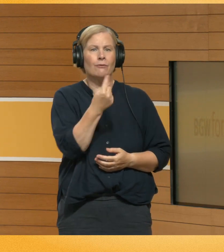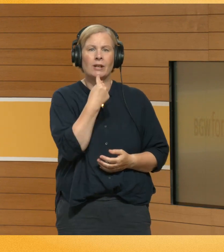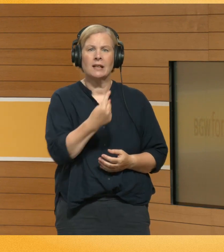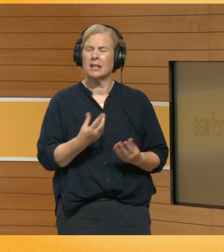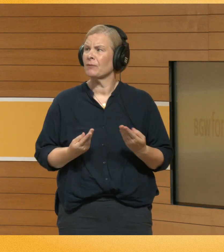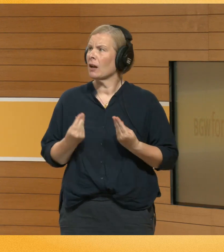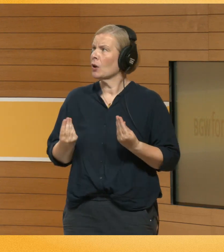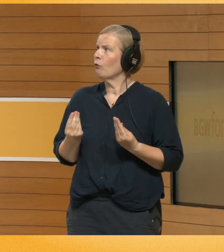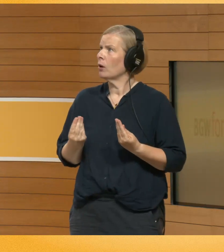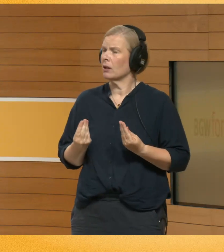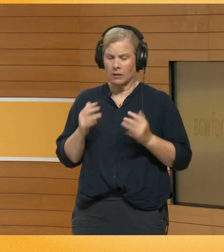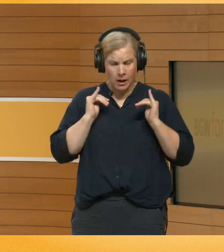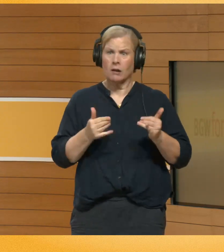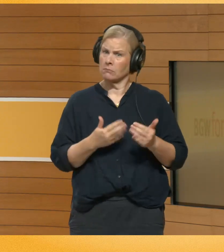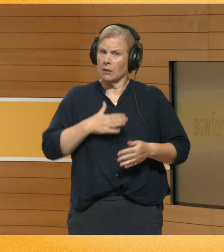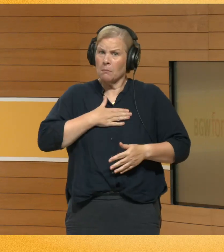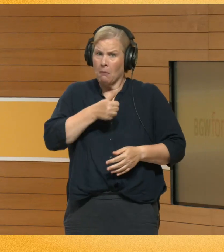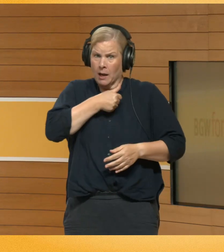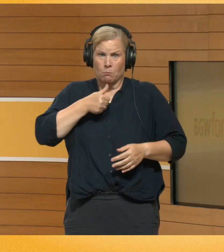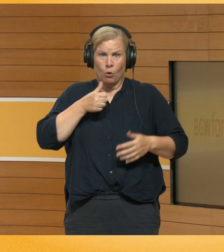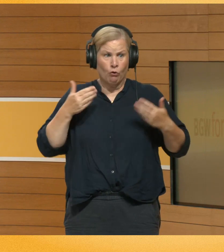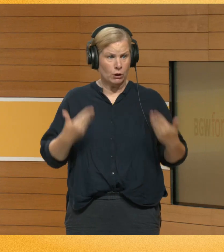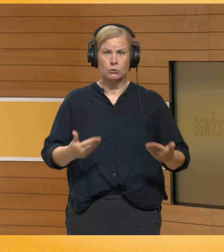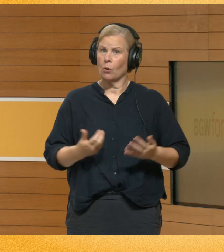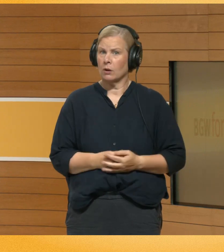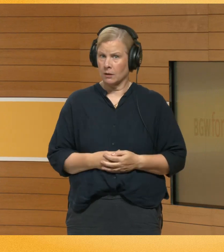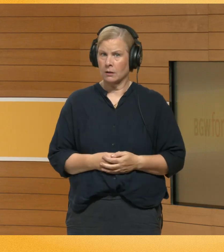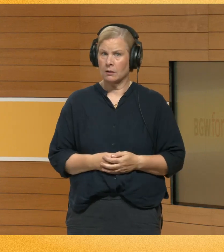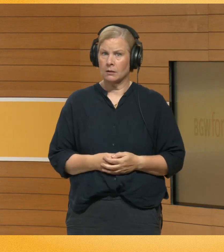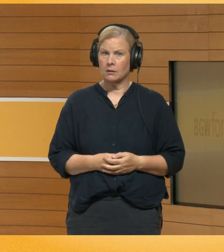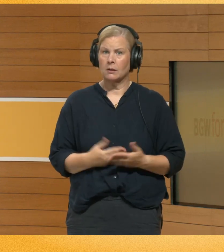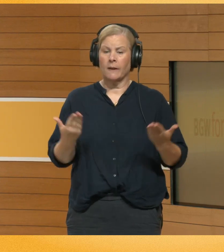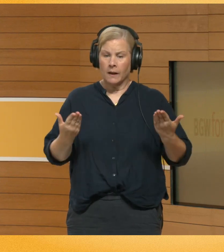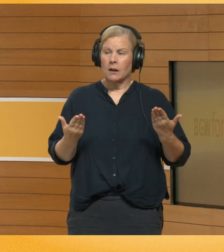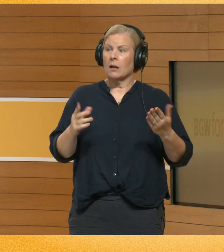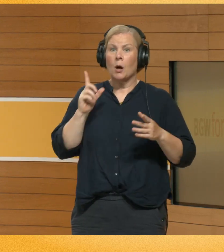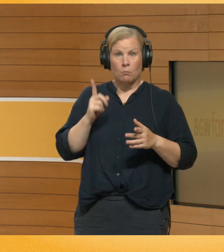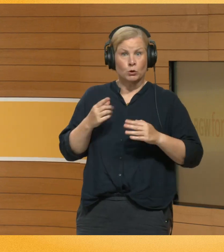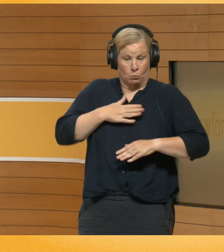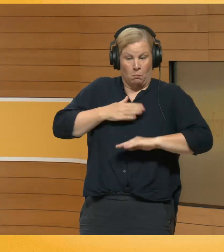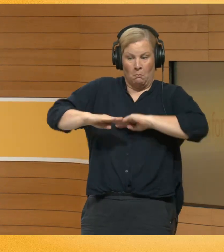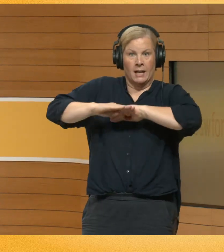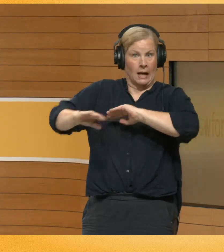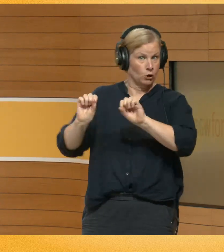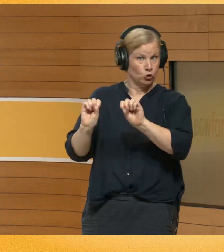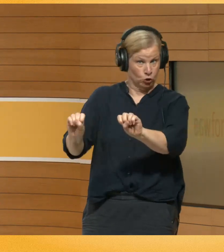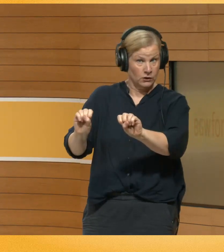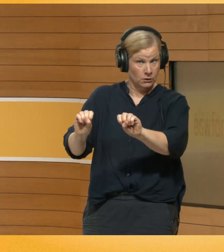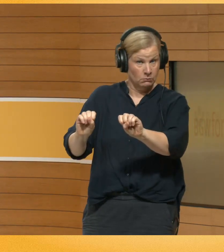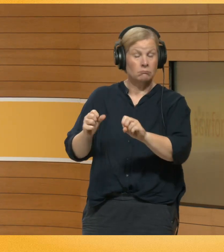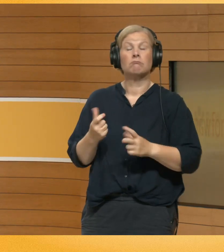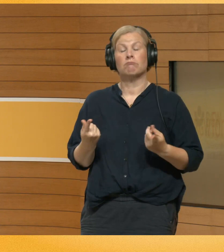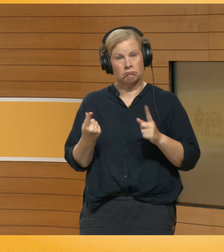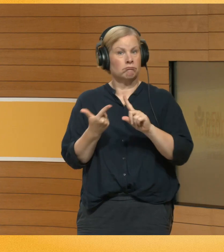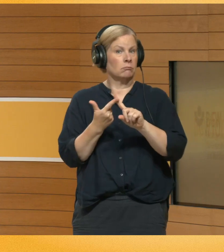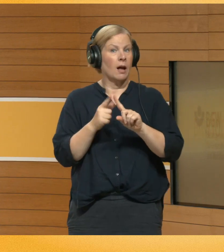to fight because you have to save your country. Yes, and you are there to help your country in